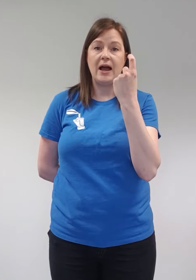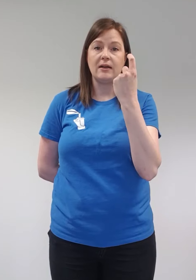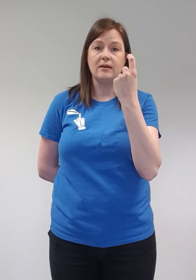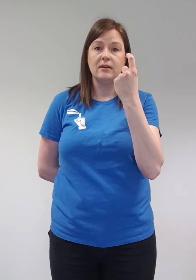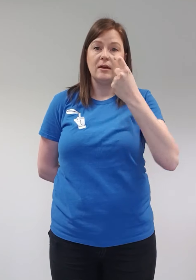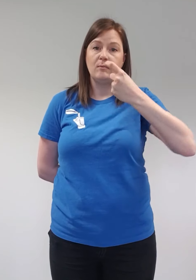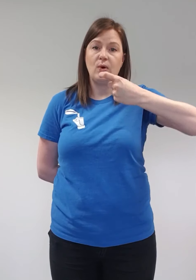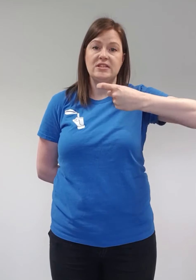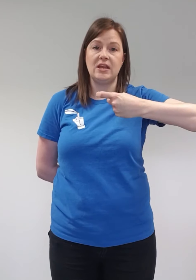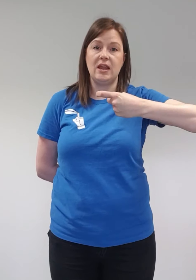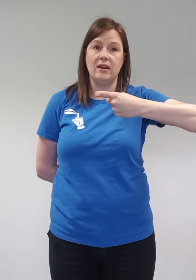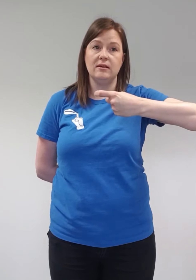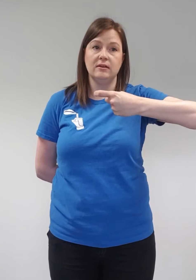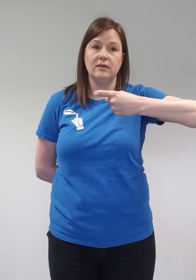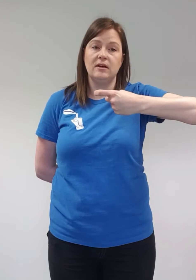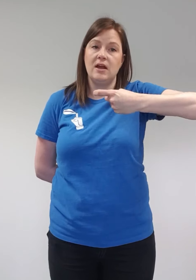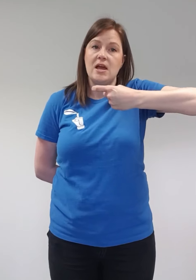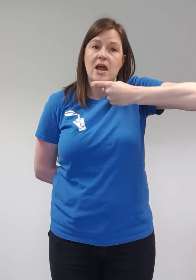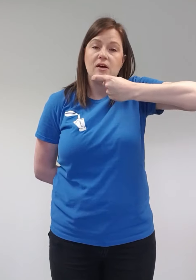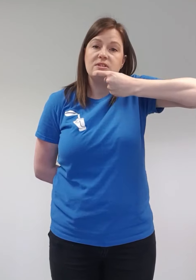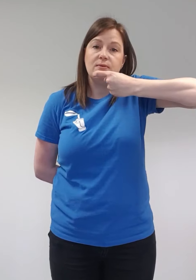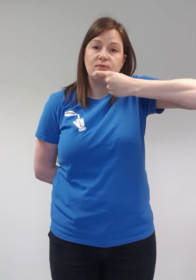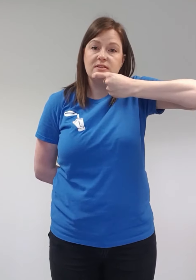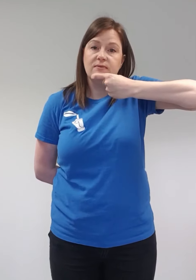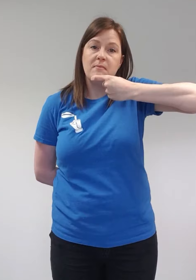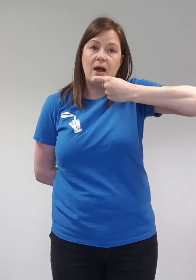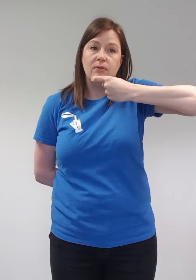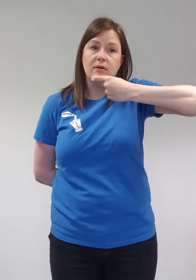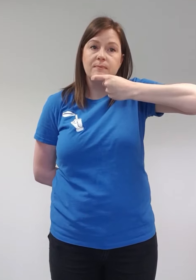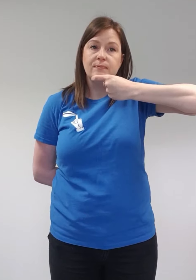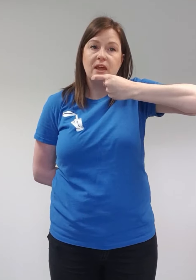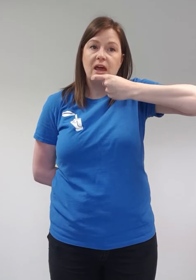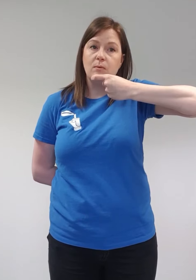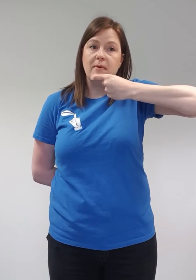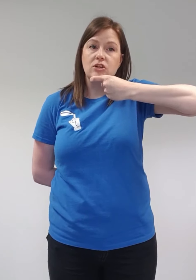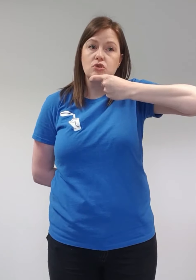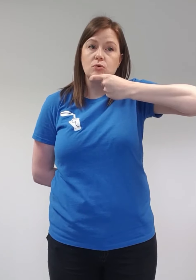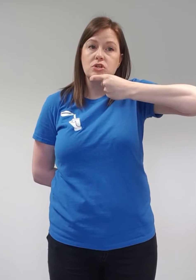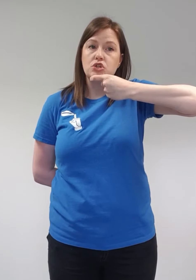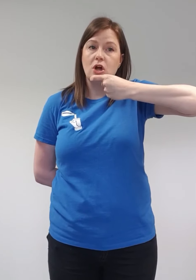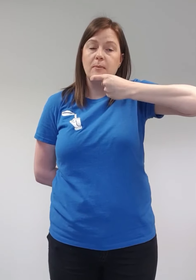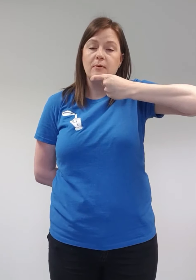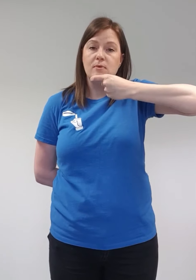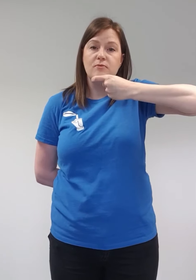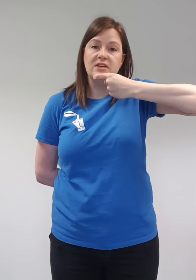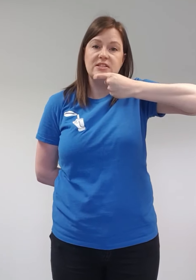back, pointing in, held in front of mouth, and it will make a short, sharp movement